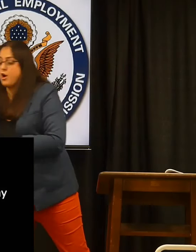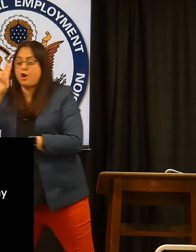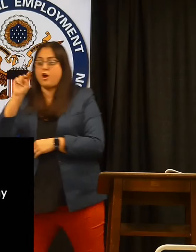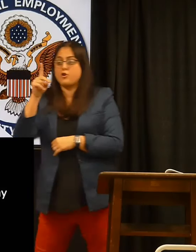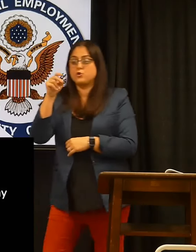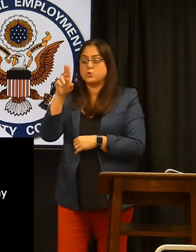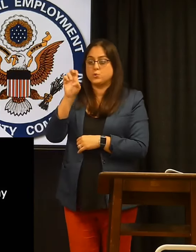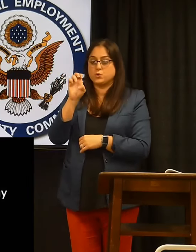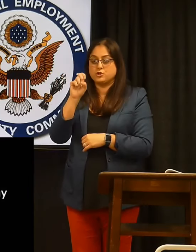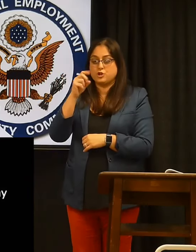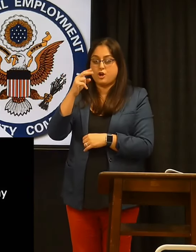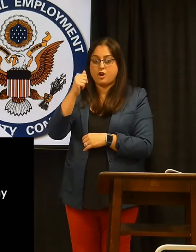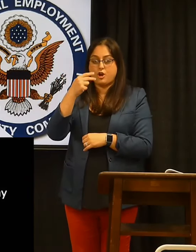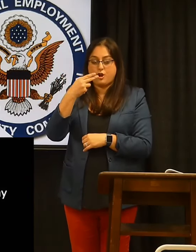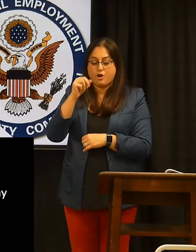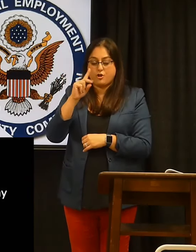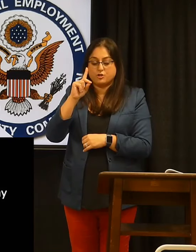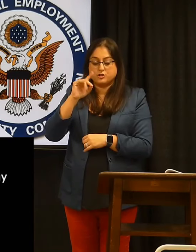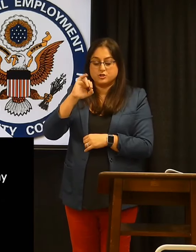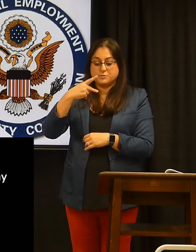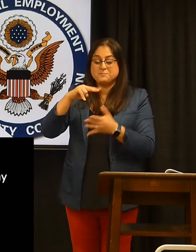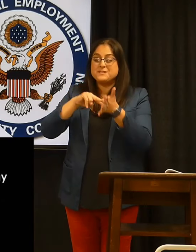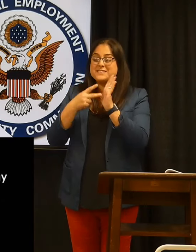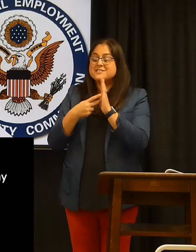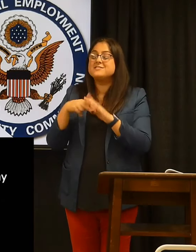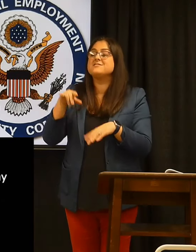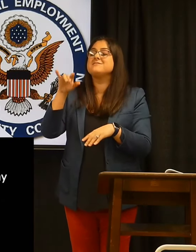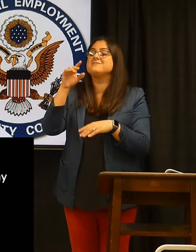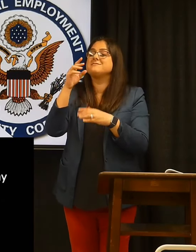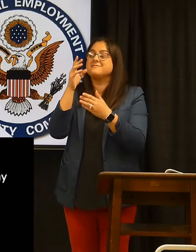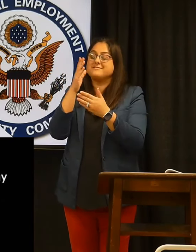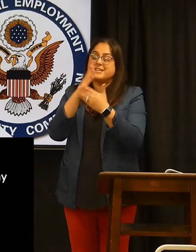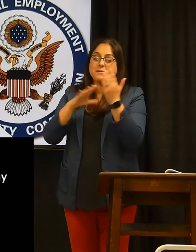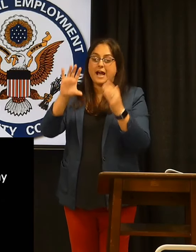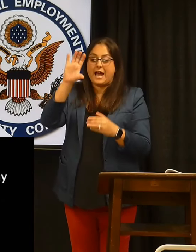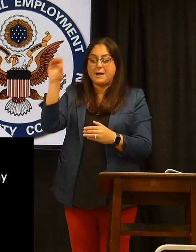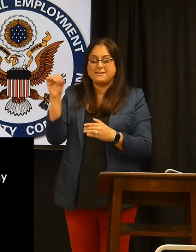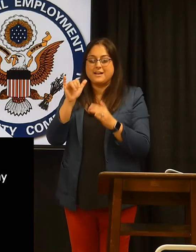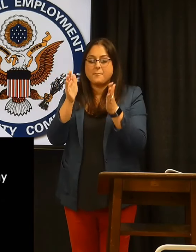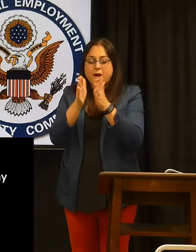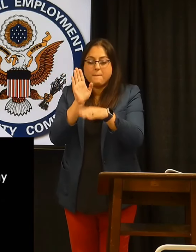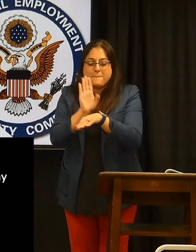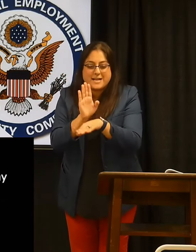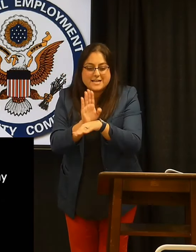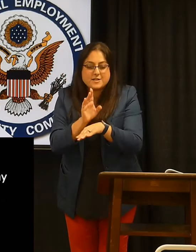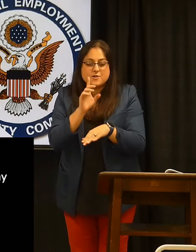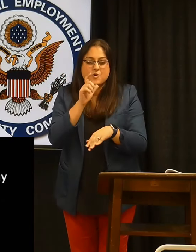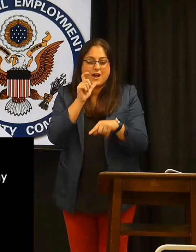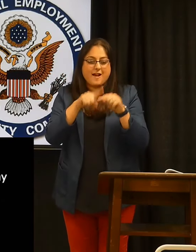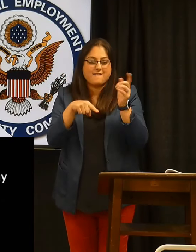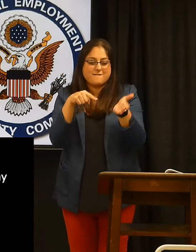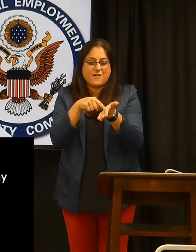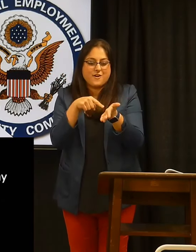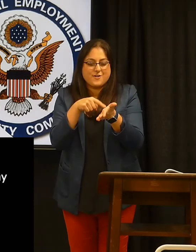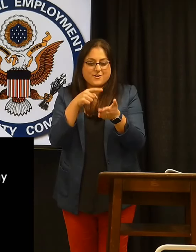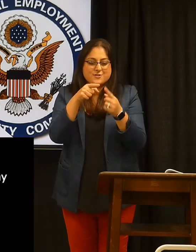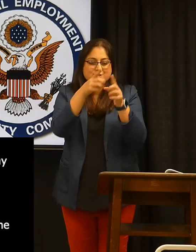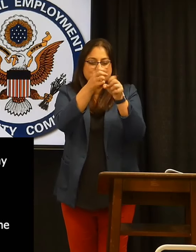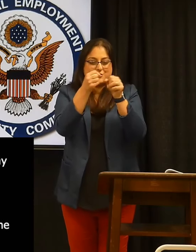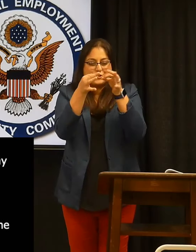Remember, undue hardship means some companies might be a small business and they can't